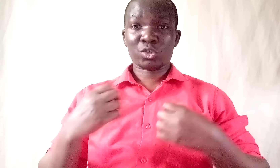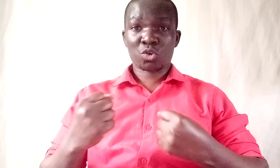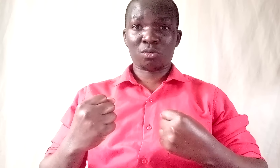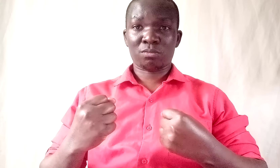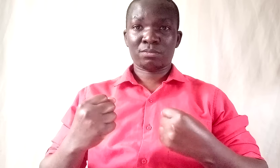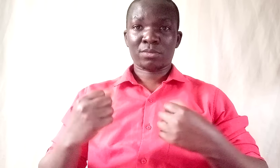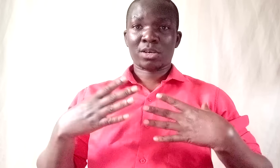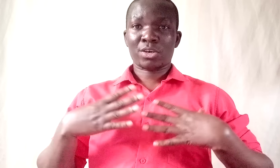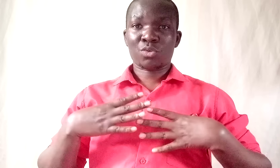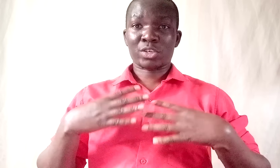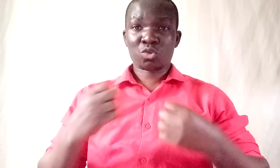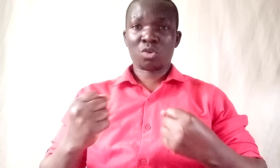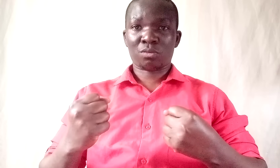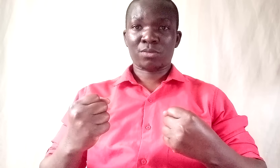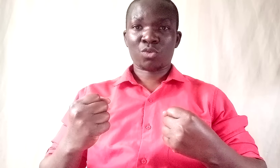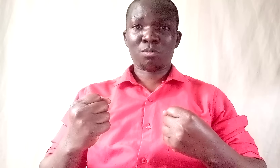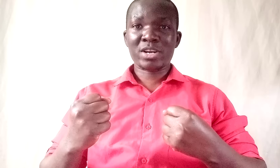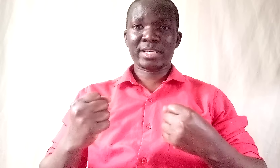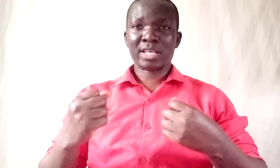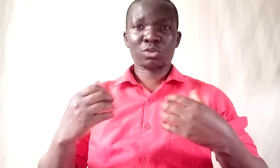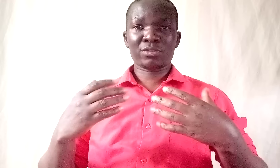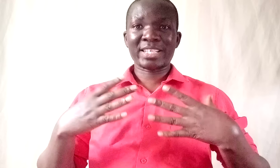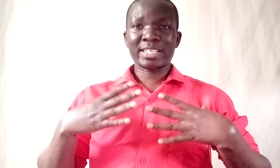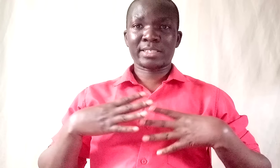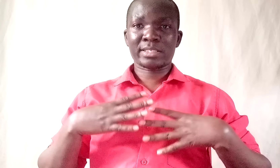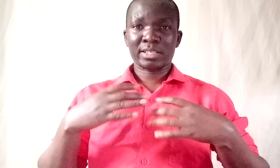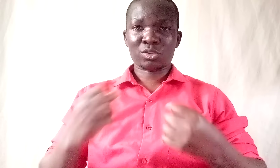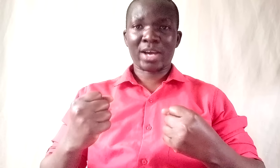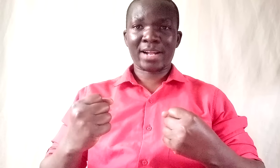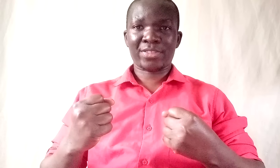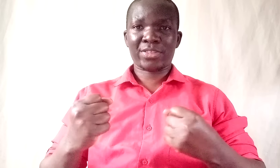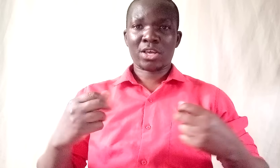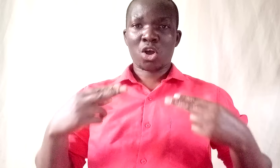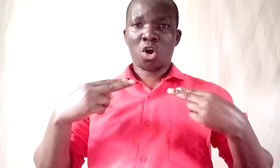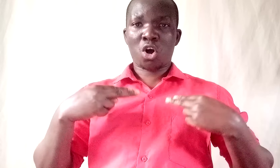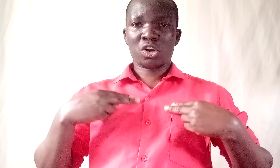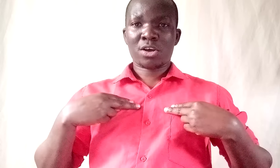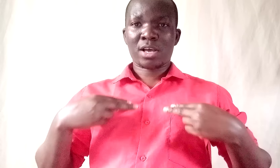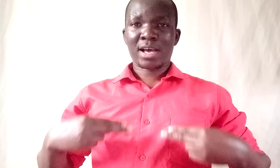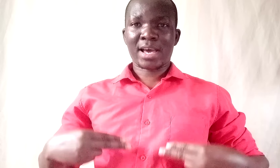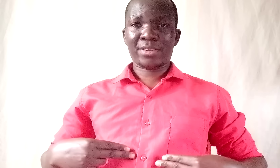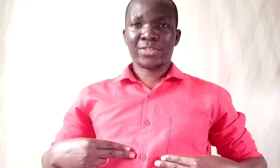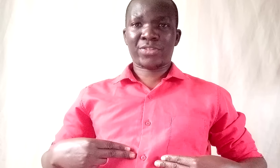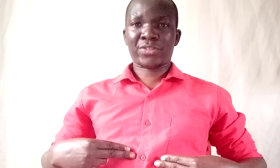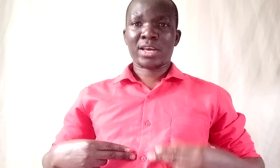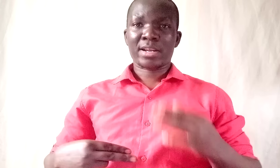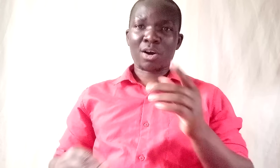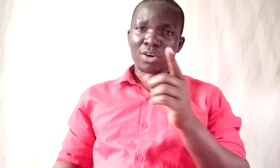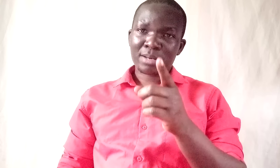strong, your body is out of disease. So health or health. Now